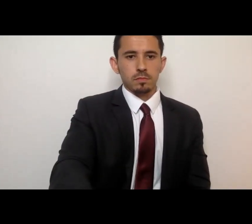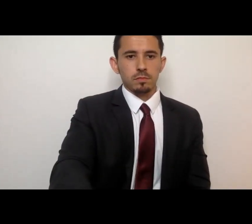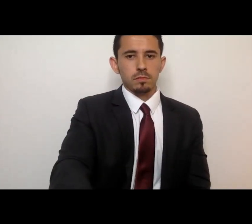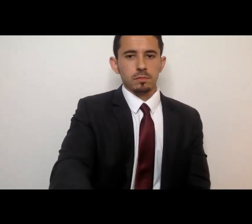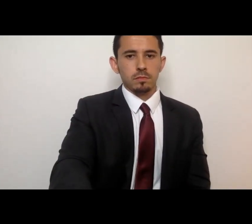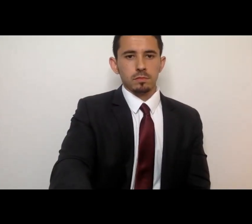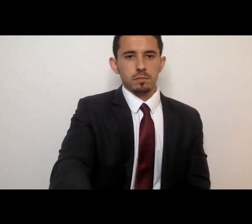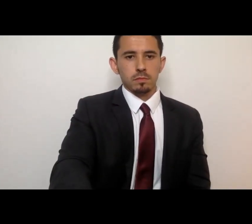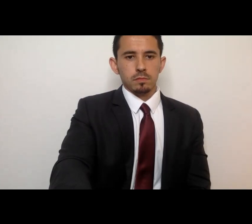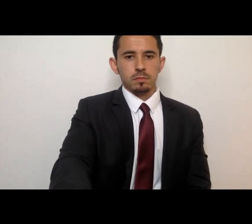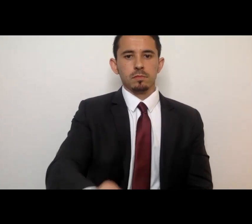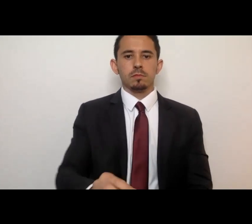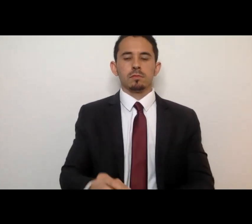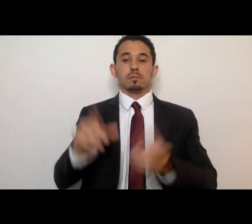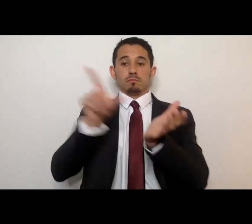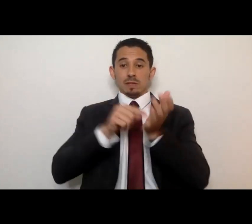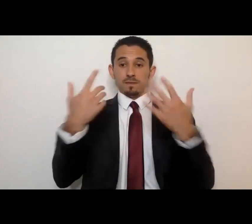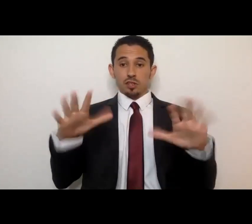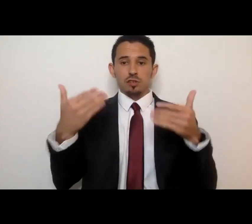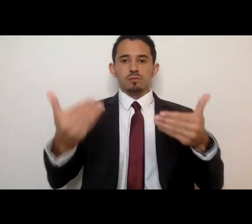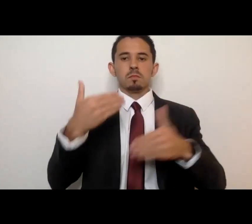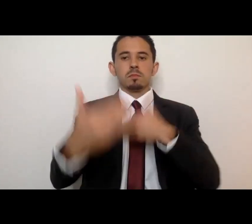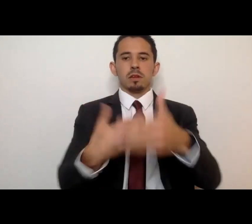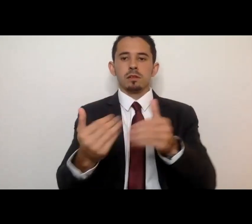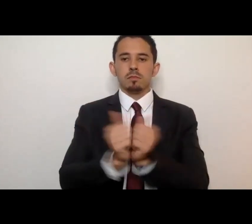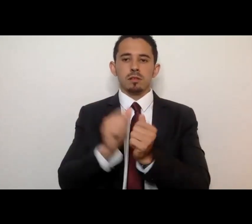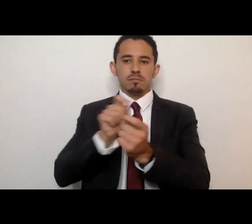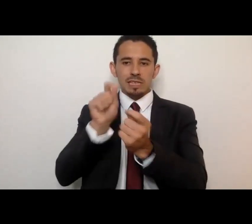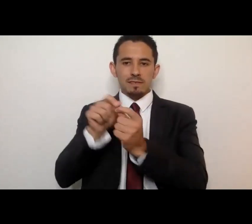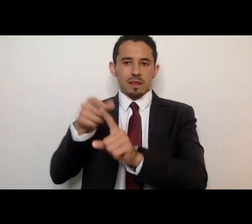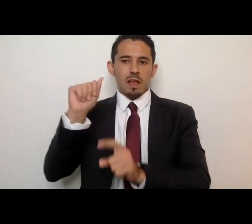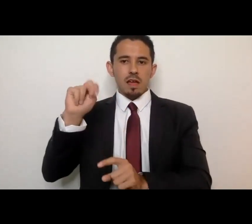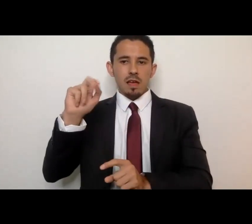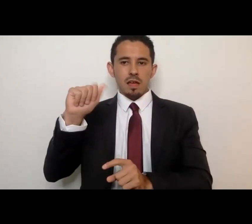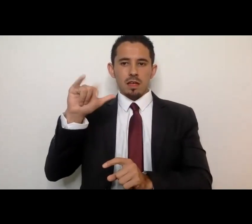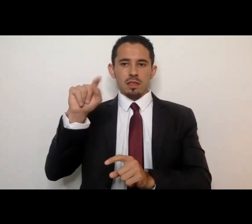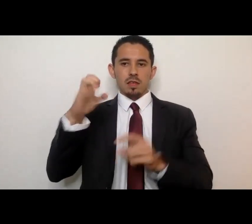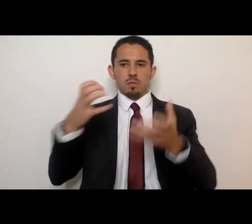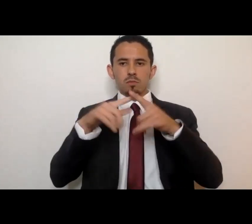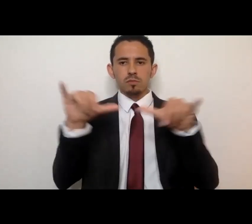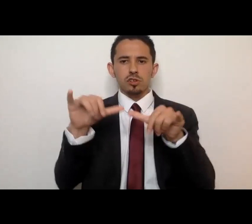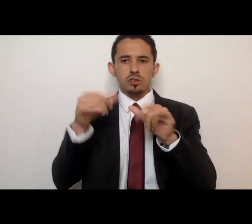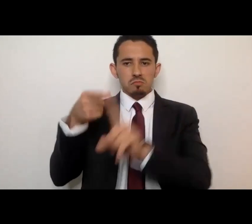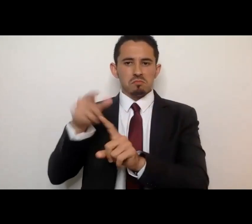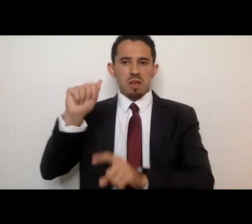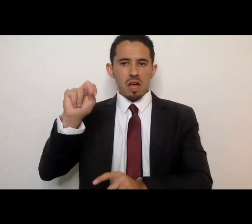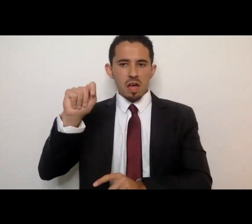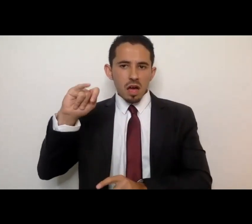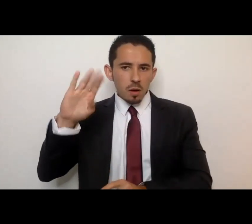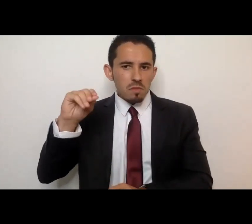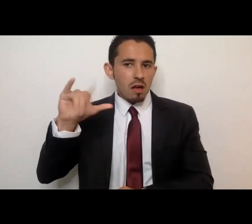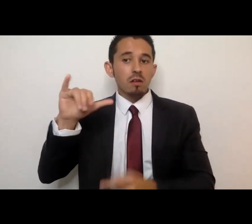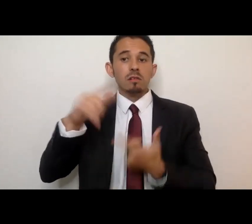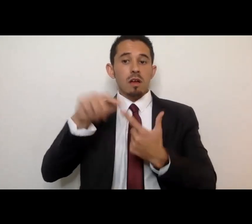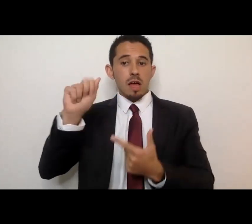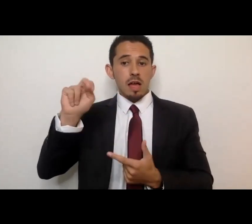for different diseases at the same time. Once printing is done, it's processed with a specific analyte, depending on